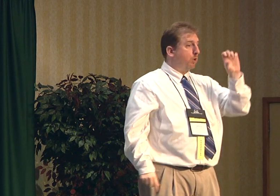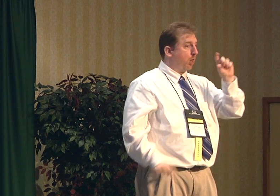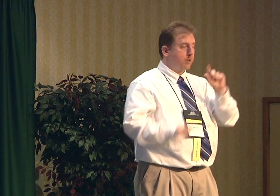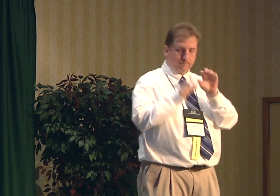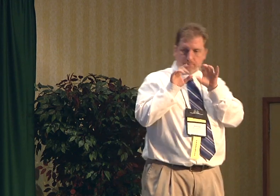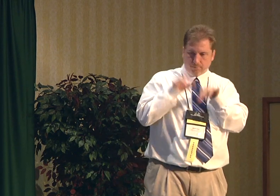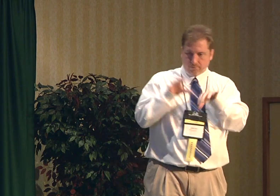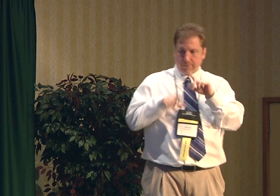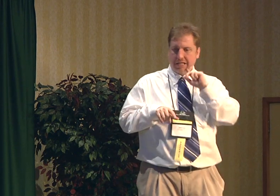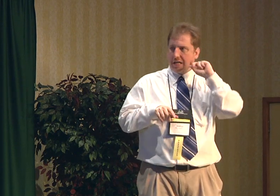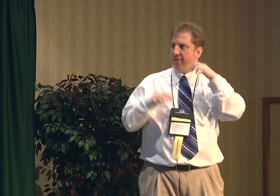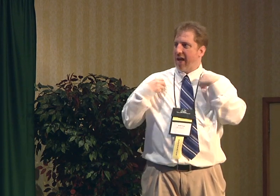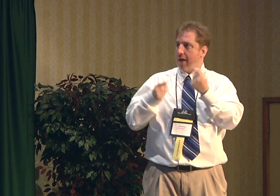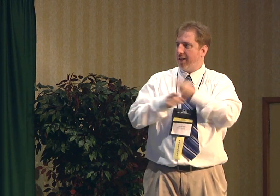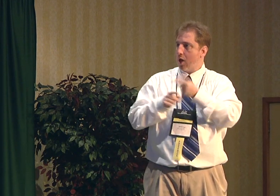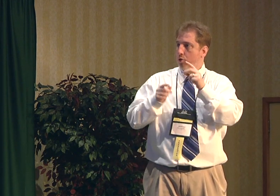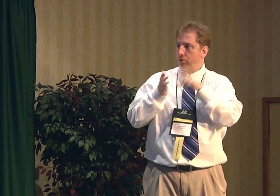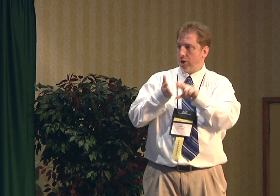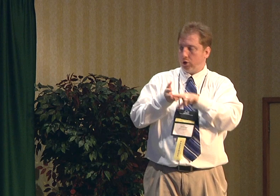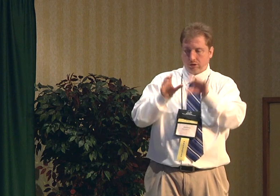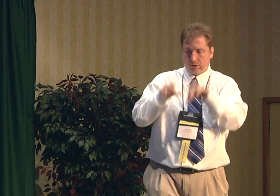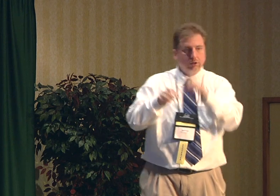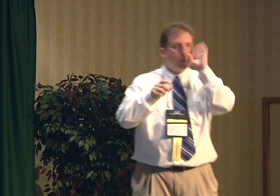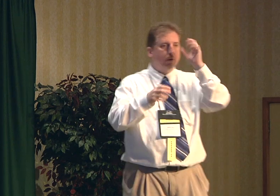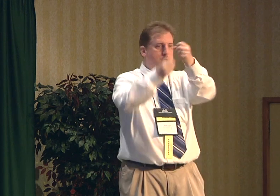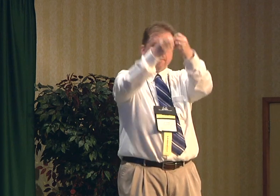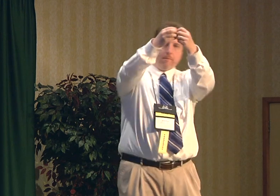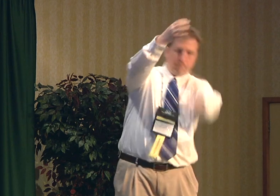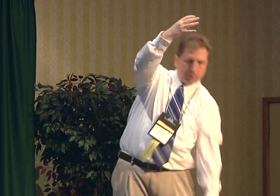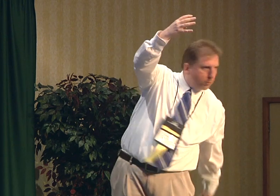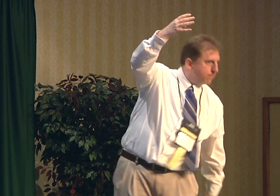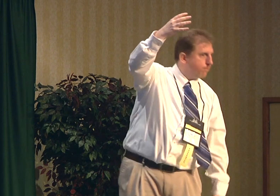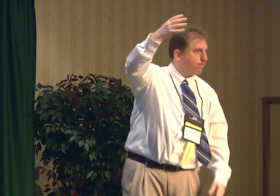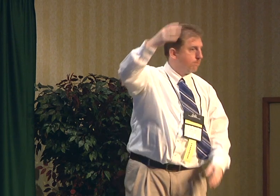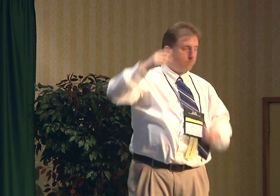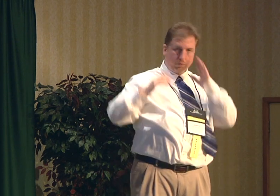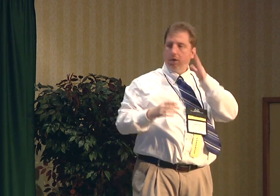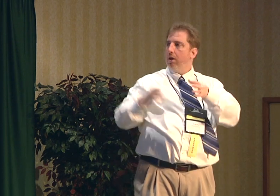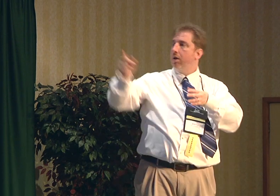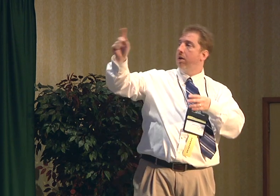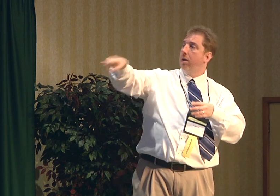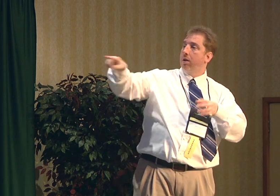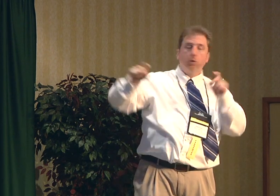If you simply do a Google search and type in healthcare debt research, you will find a number of